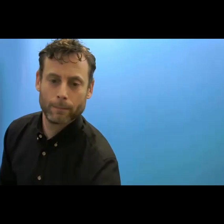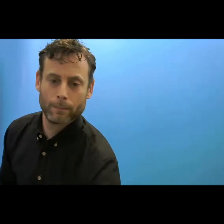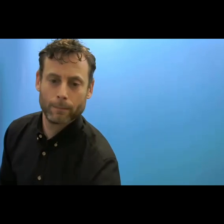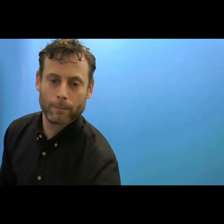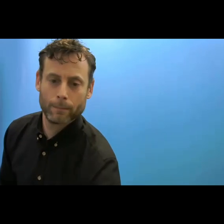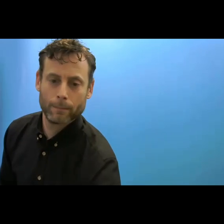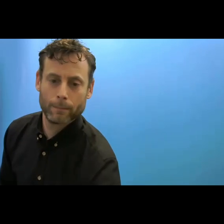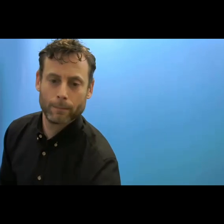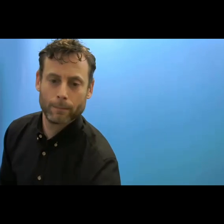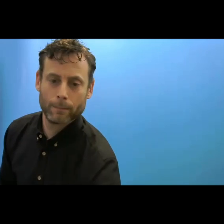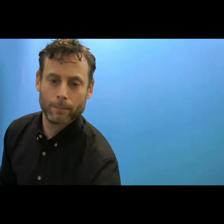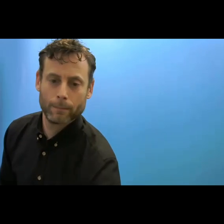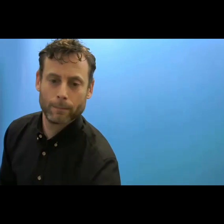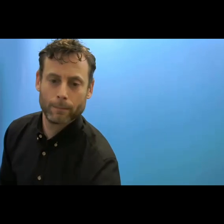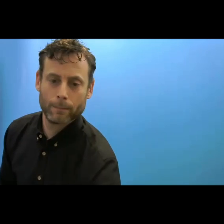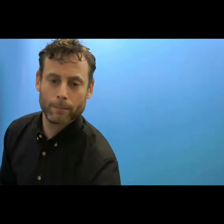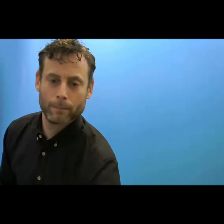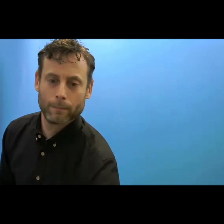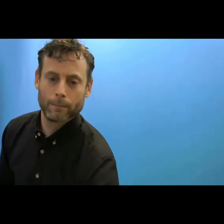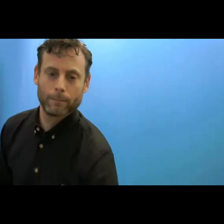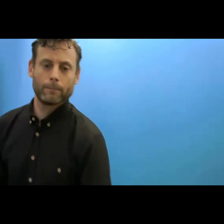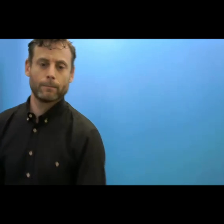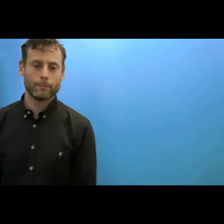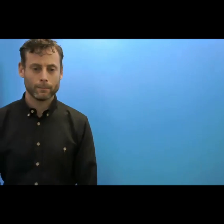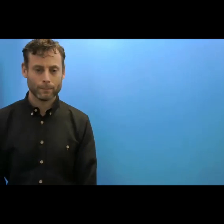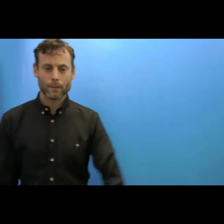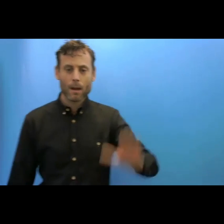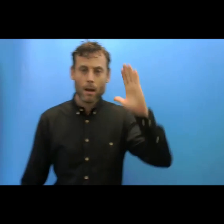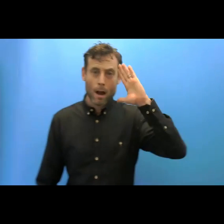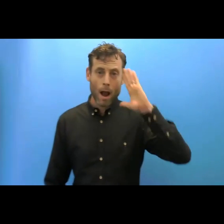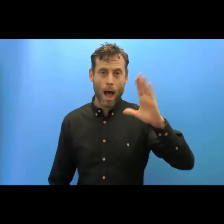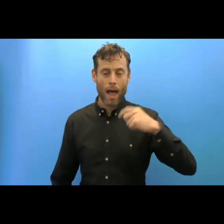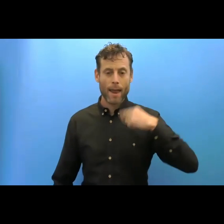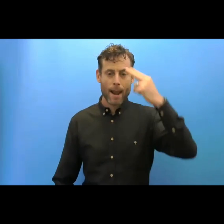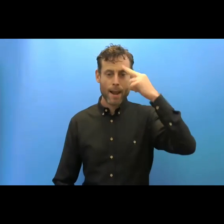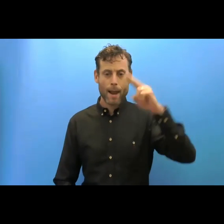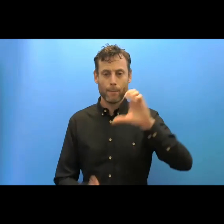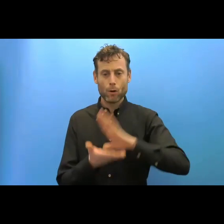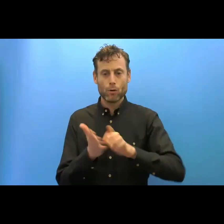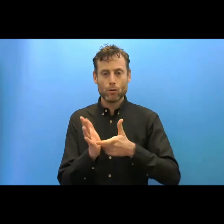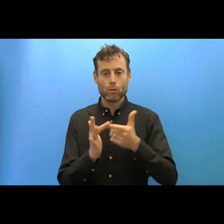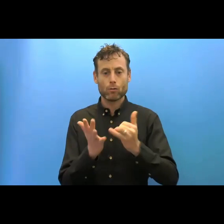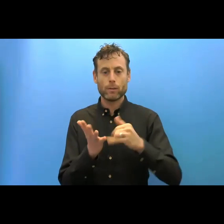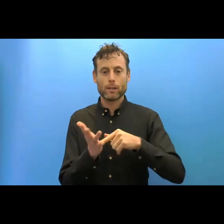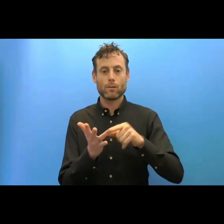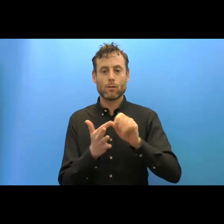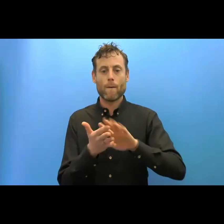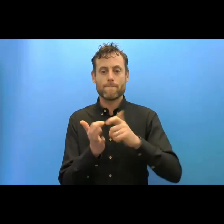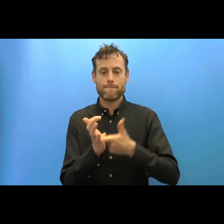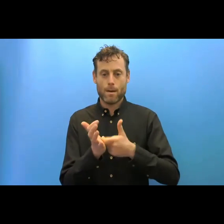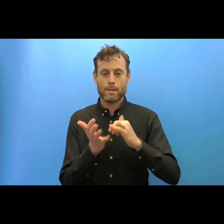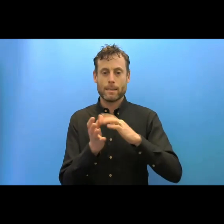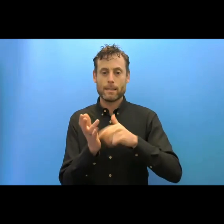bathroom where the open door hides the loo roll and butts against the sink. Hello, my name is Christopher Samuel. I'm an artist who makes